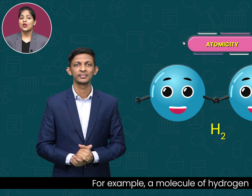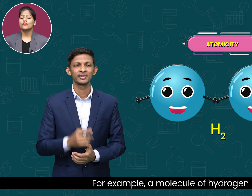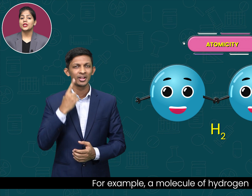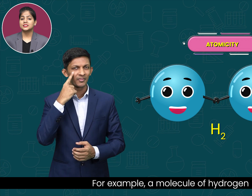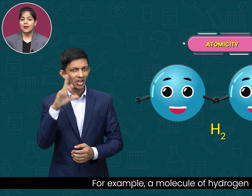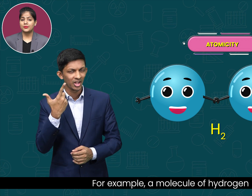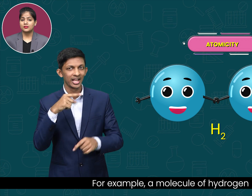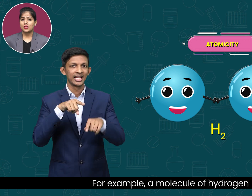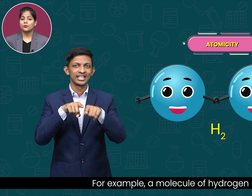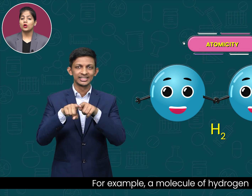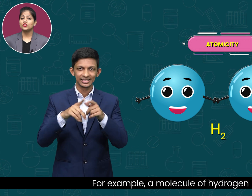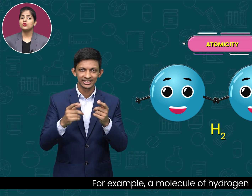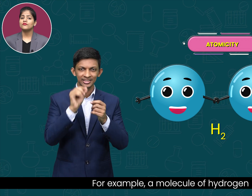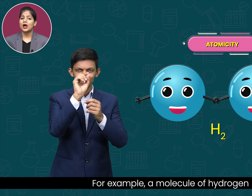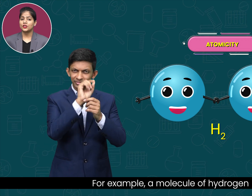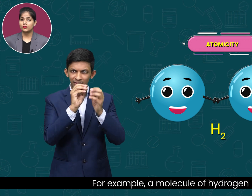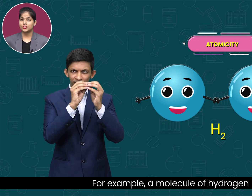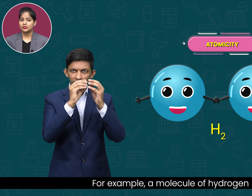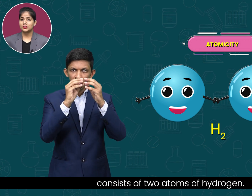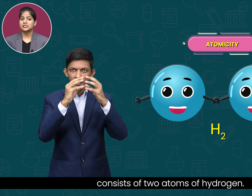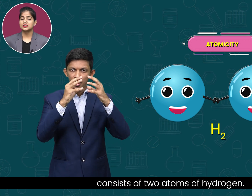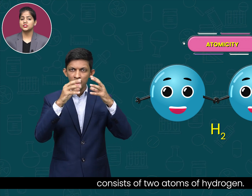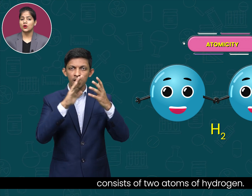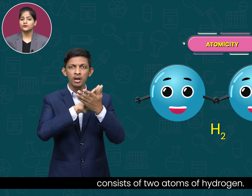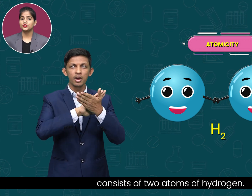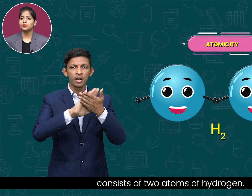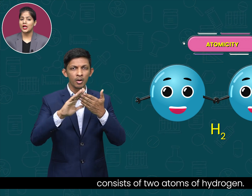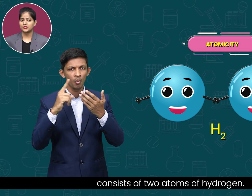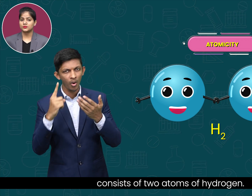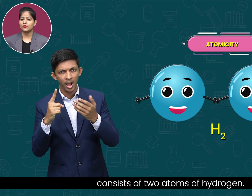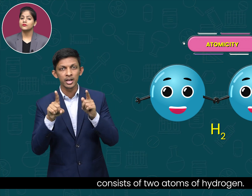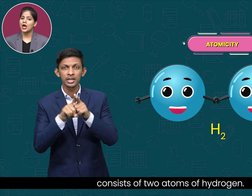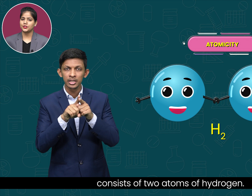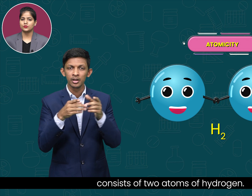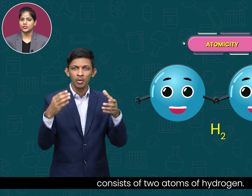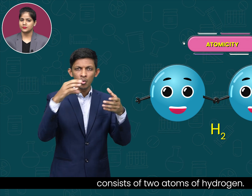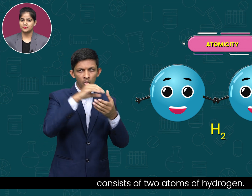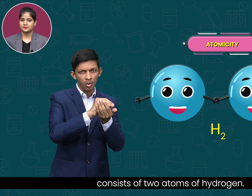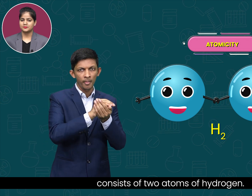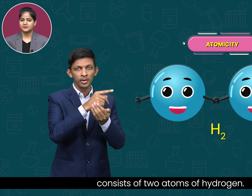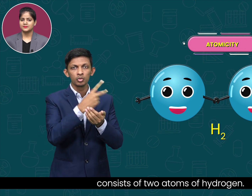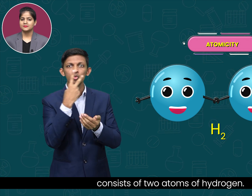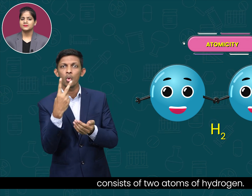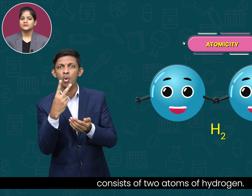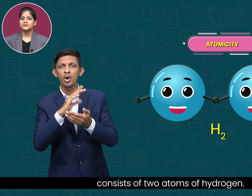For example, a molecule of hydrogen consists of 2 atoms of hydrogen.